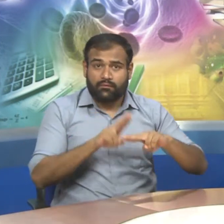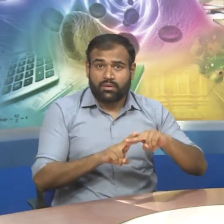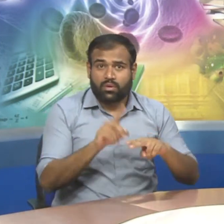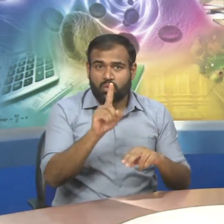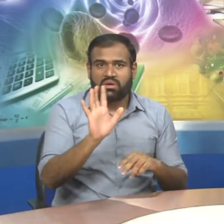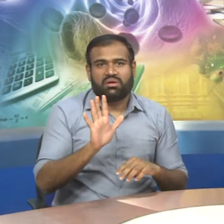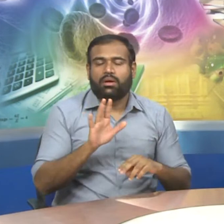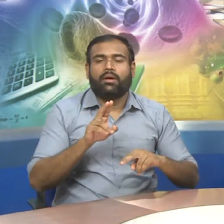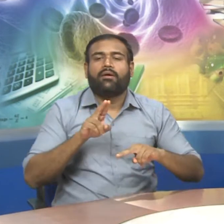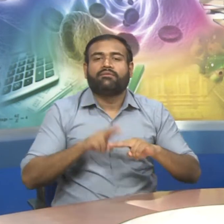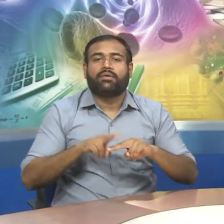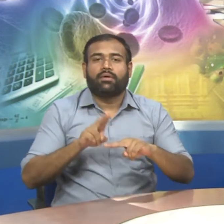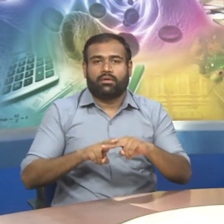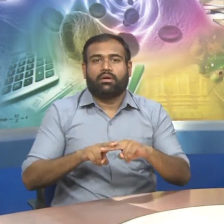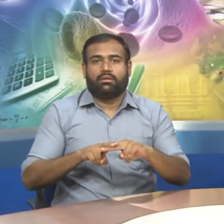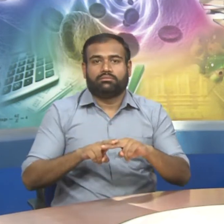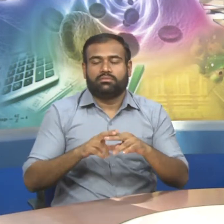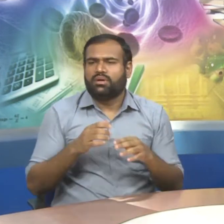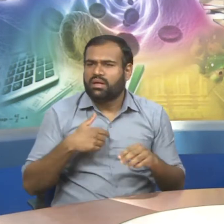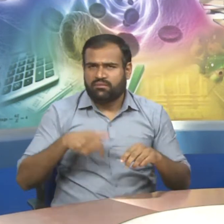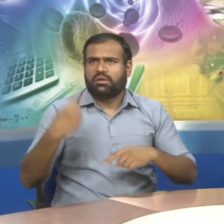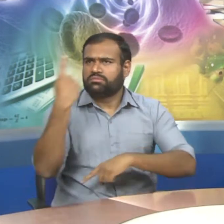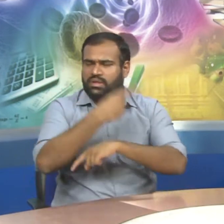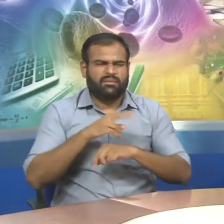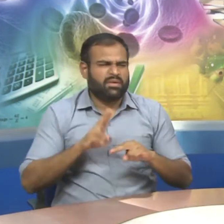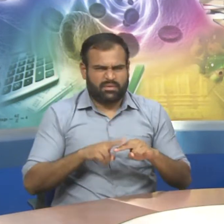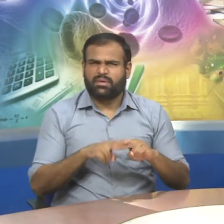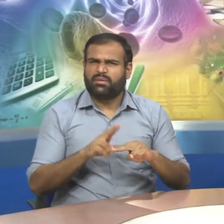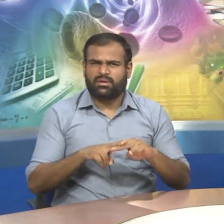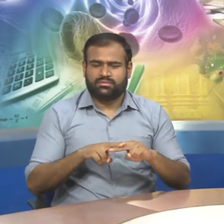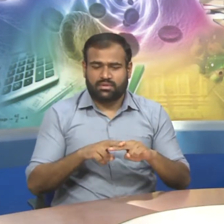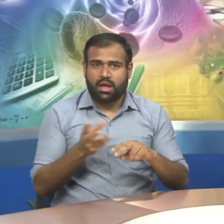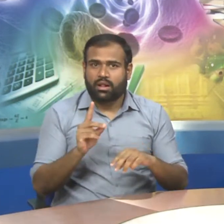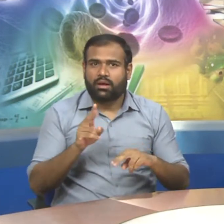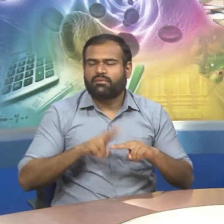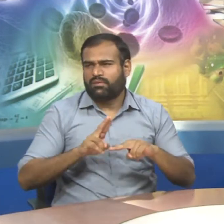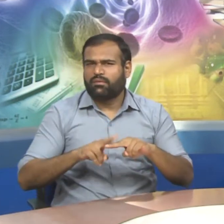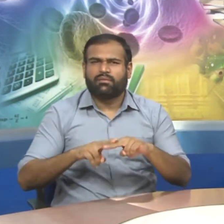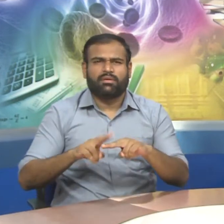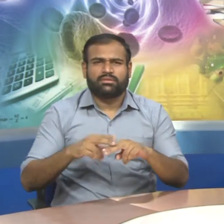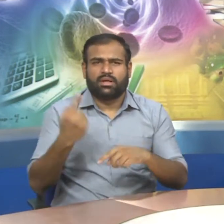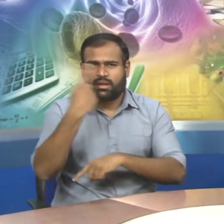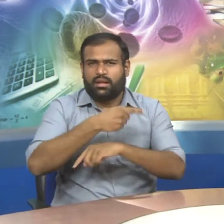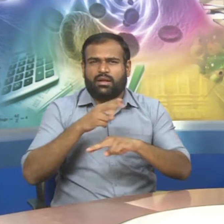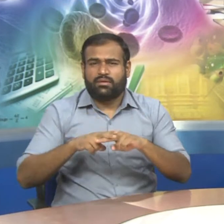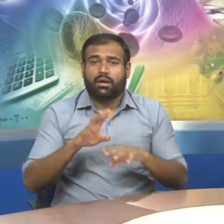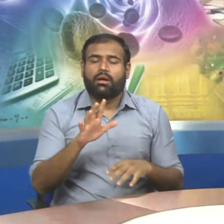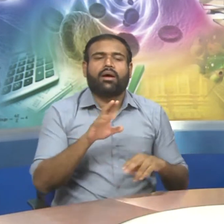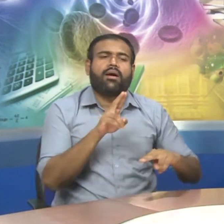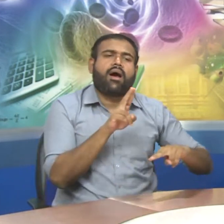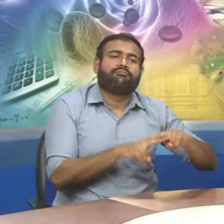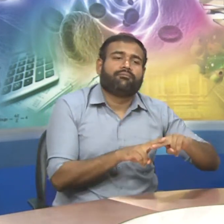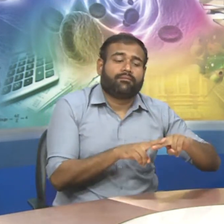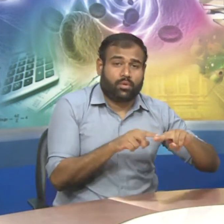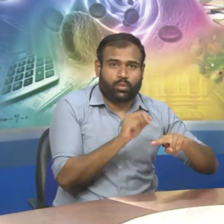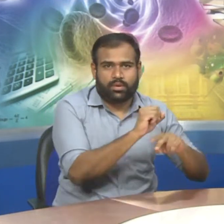Friday has two F, so FF. Yeah, today is Friday, so I will be signing like this. Yeah, today is